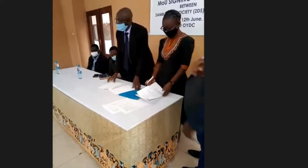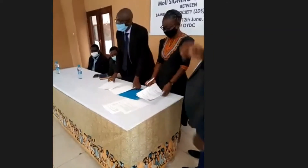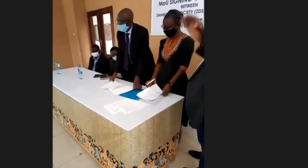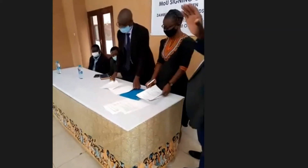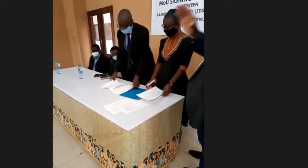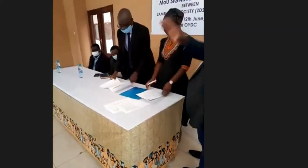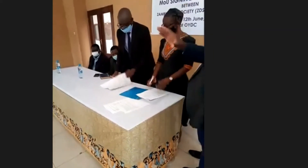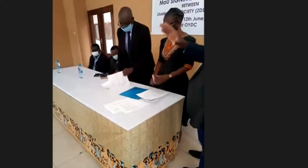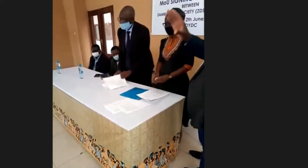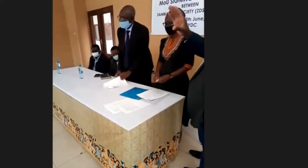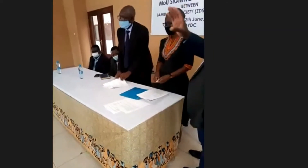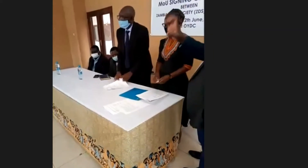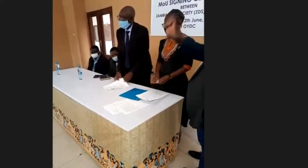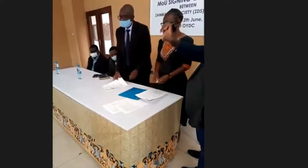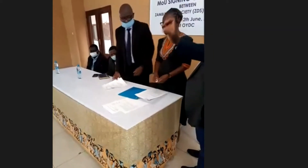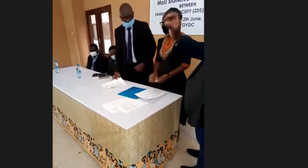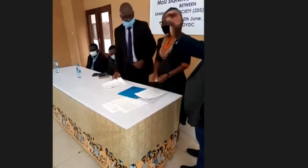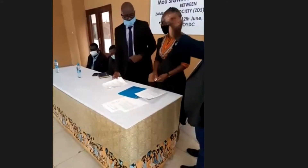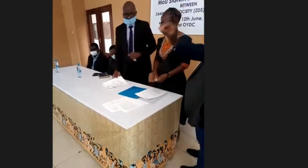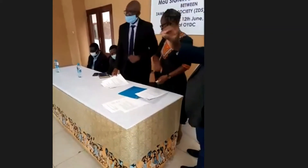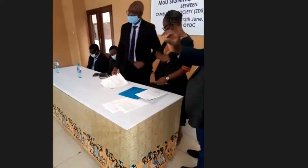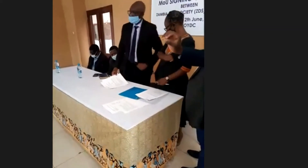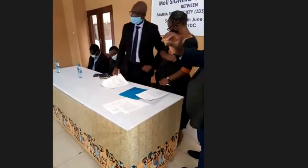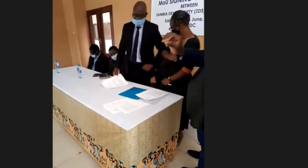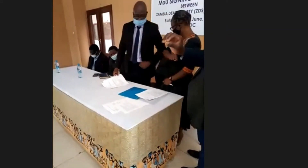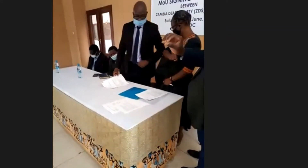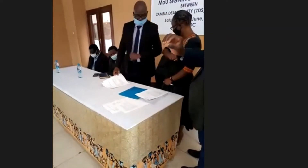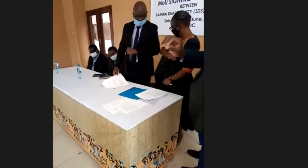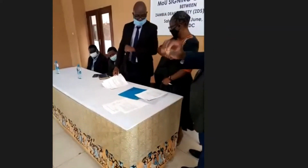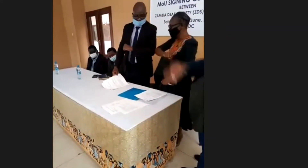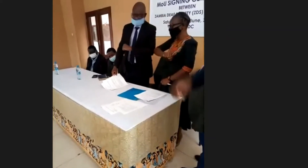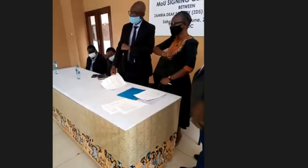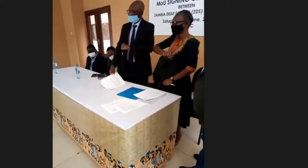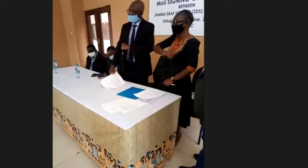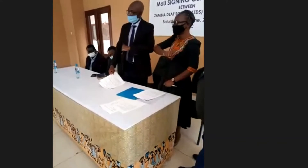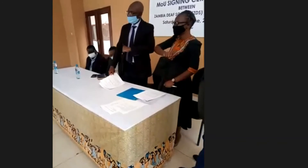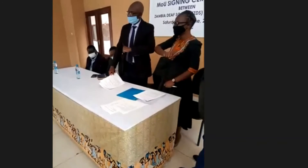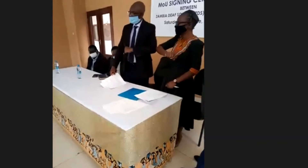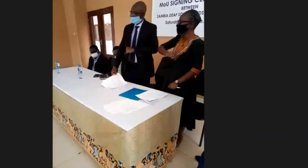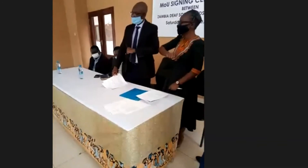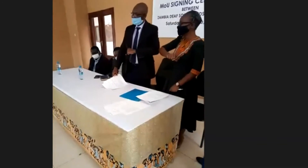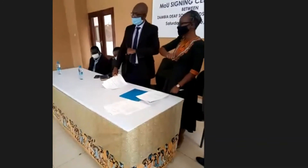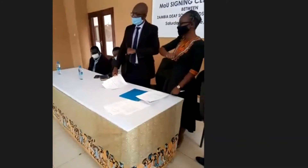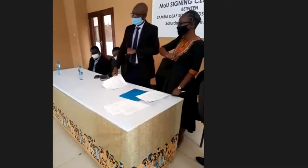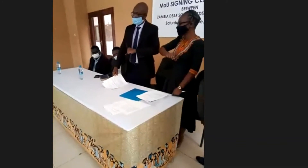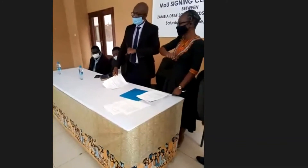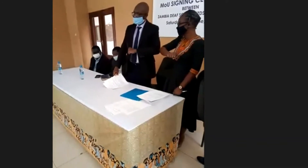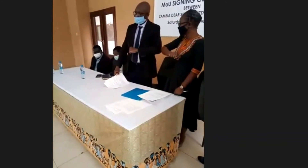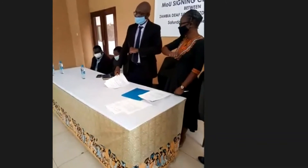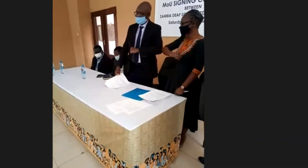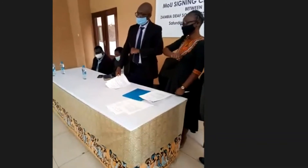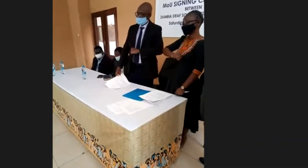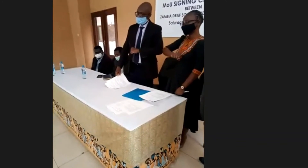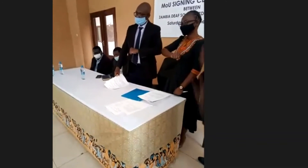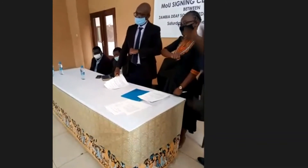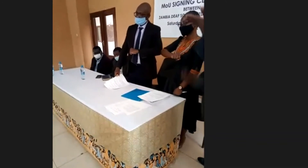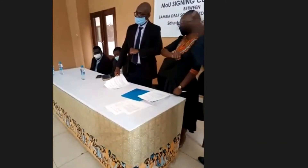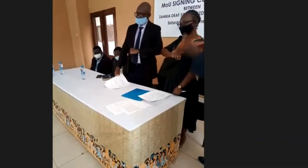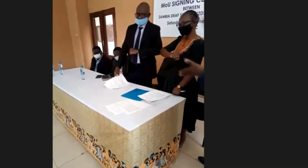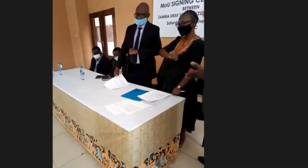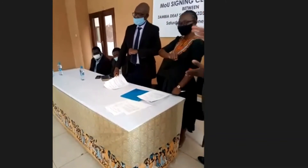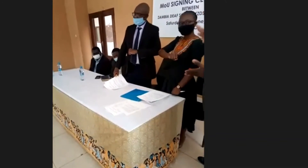CEO of Zambia Deaf Society, and the Madam, the representative